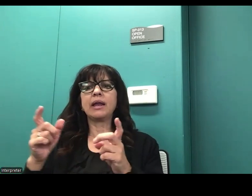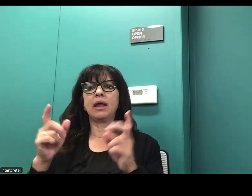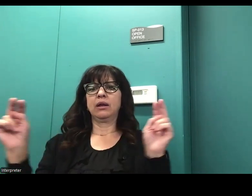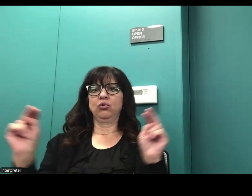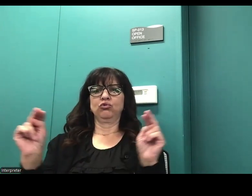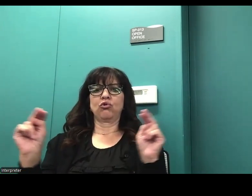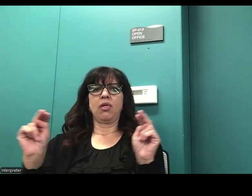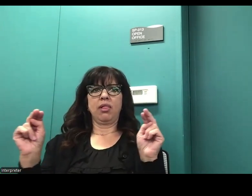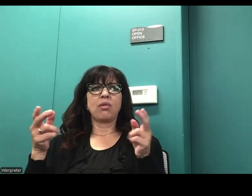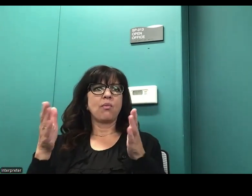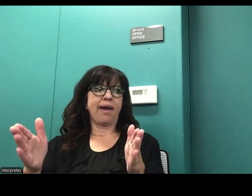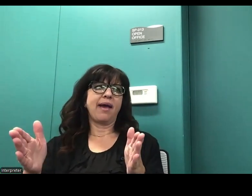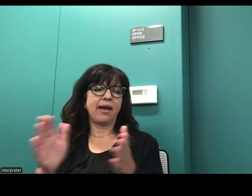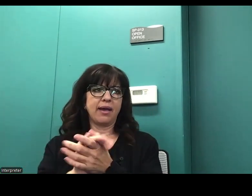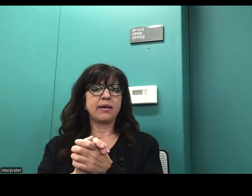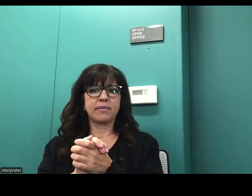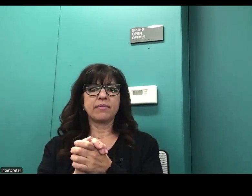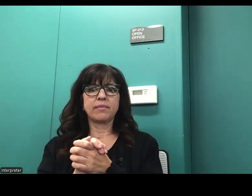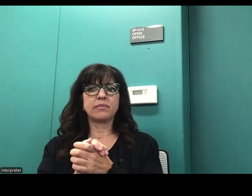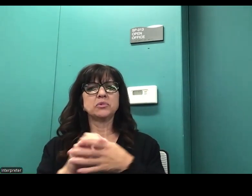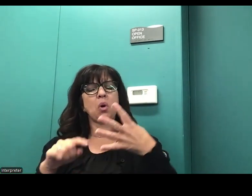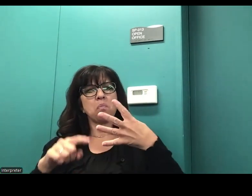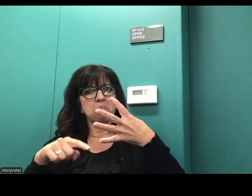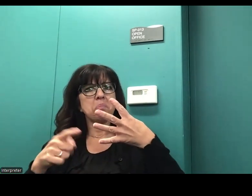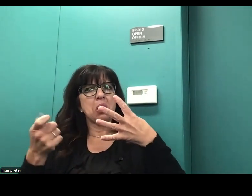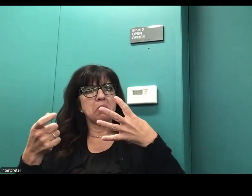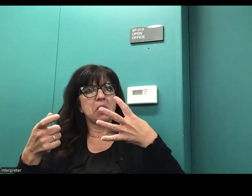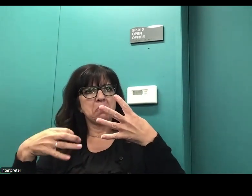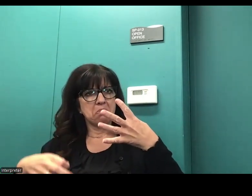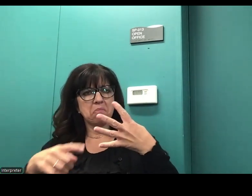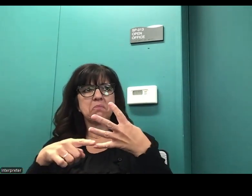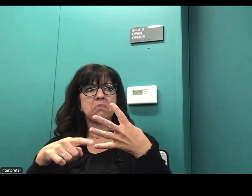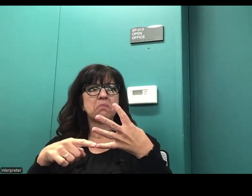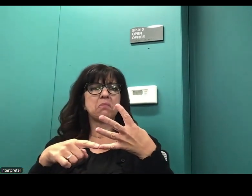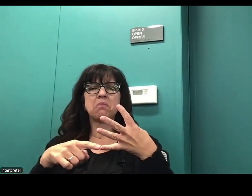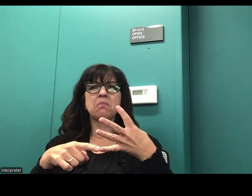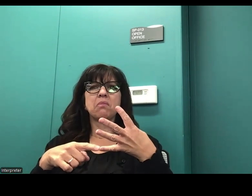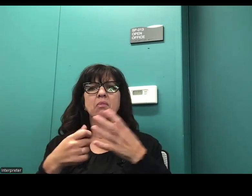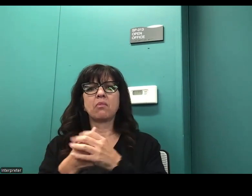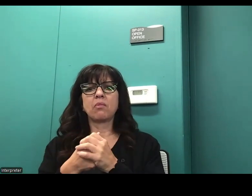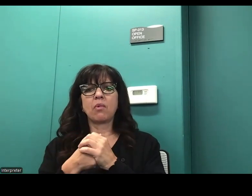politically neutral manner. Okay, so we've talked about that a little bit.